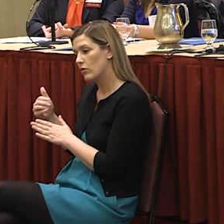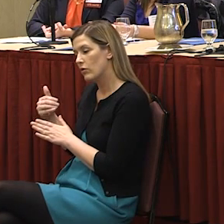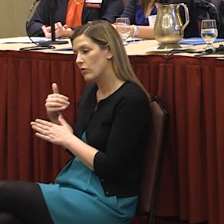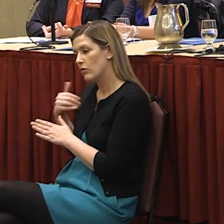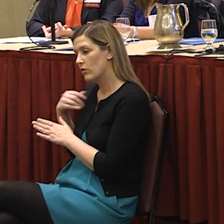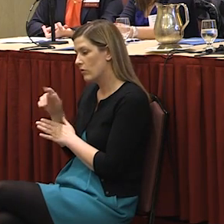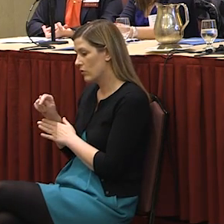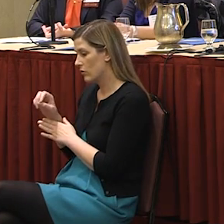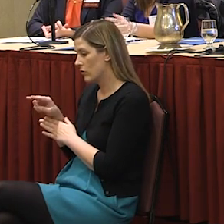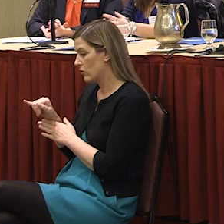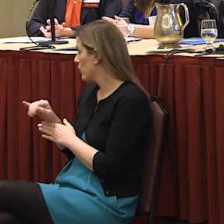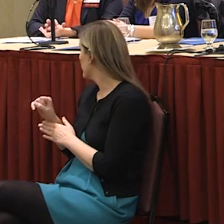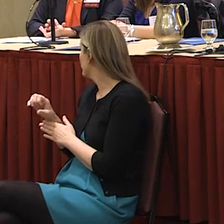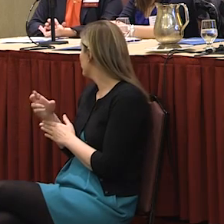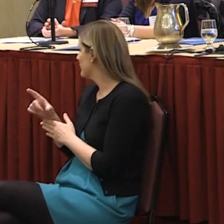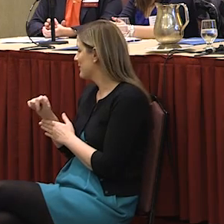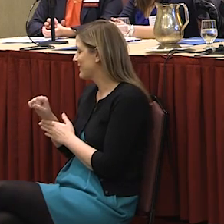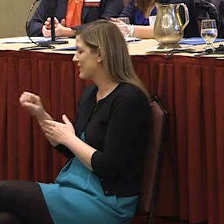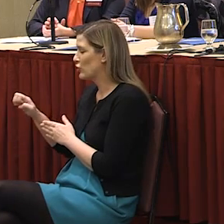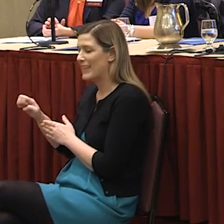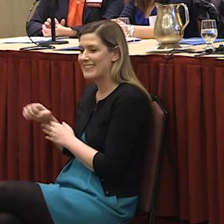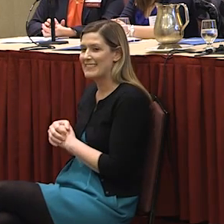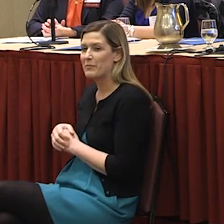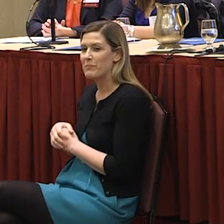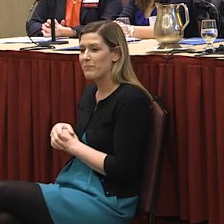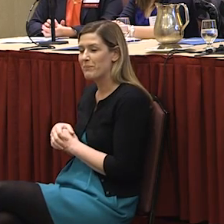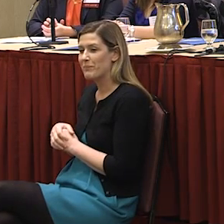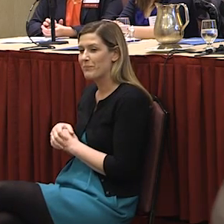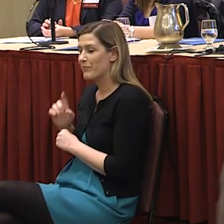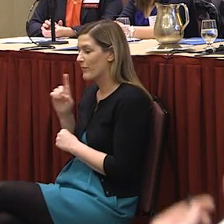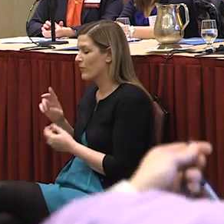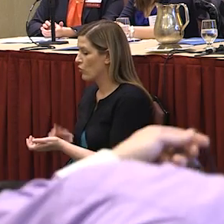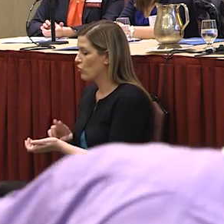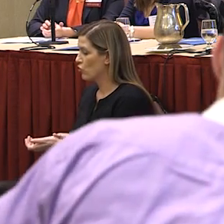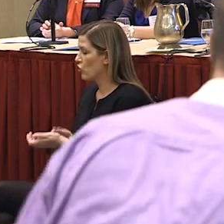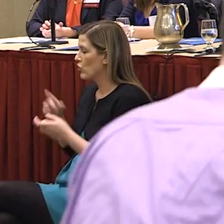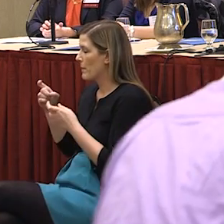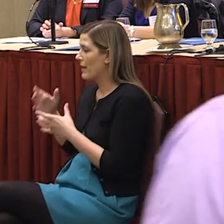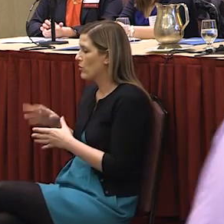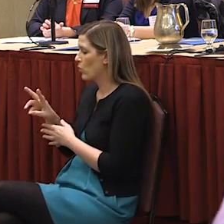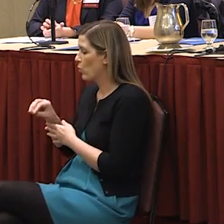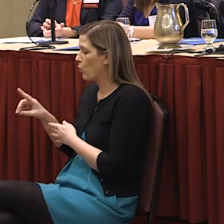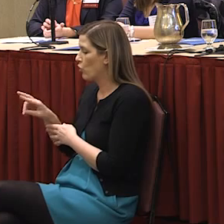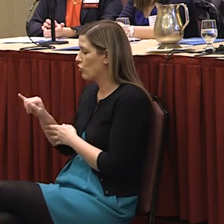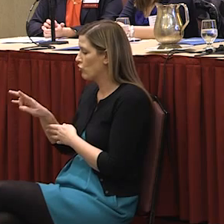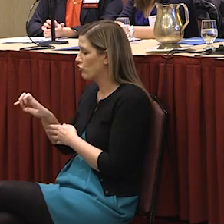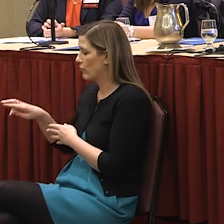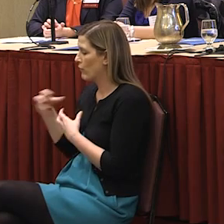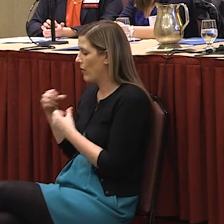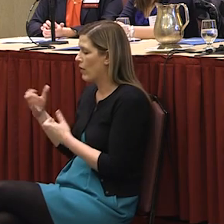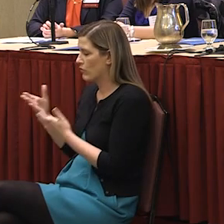Toni Schlais. Yes, I have problems with Schlais. Thank you. She's the nurse care manager at Wood River and Health